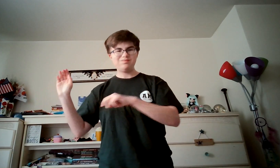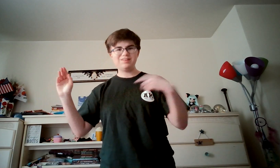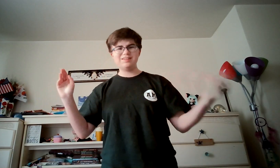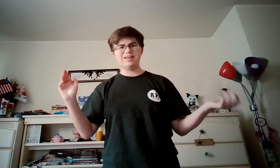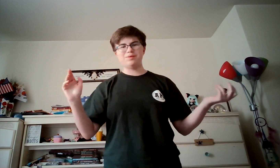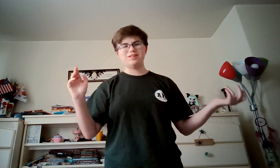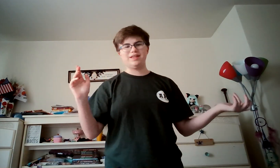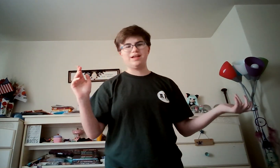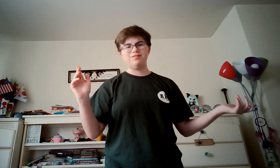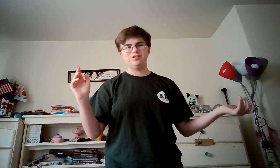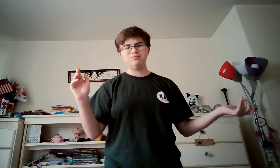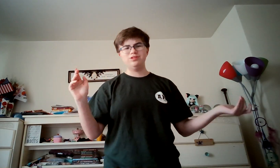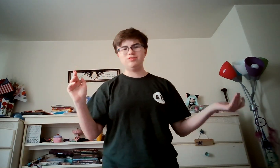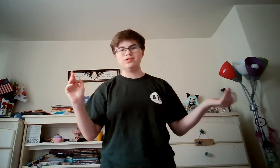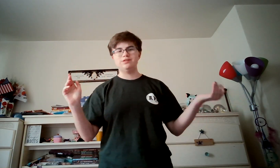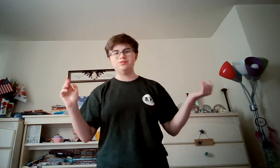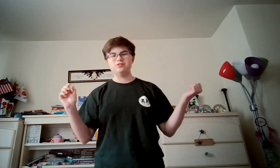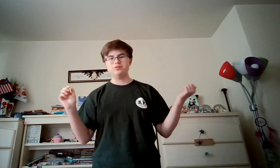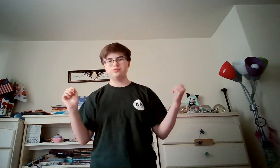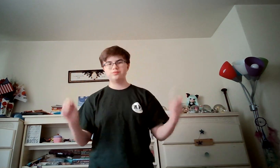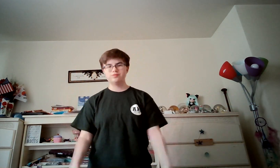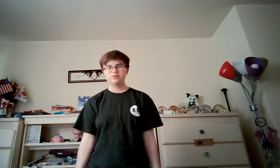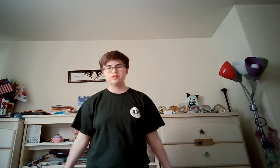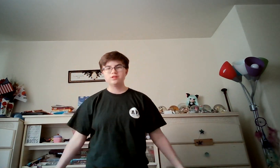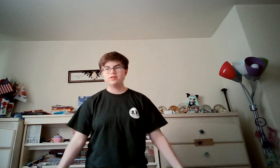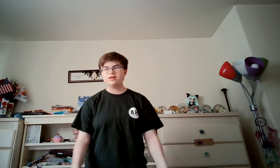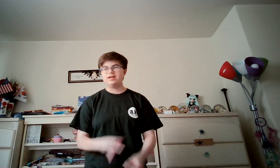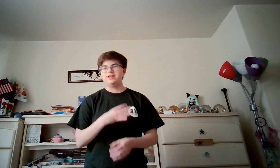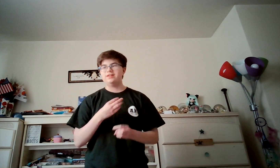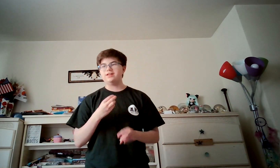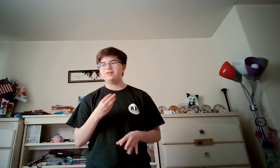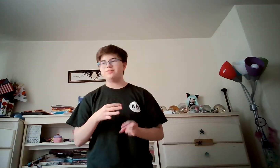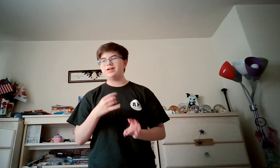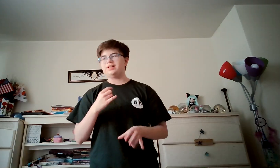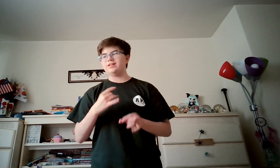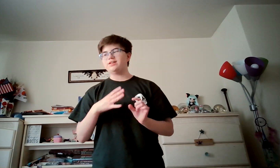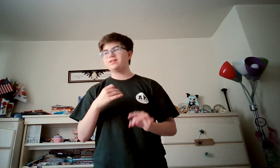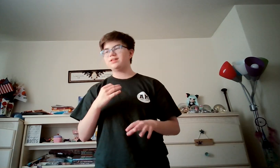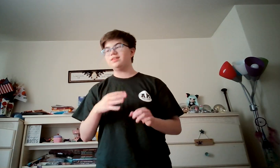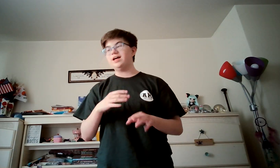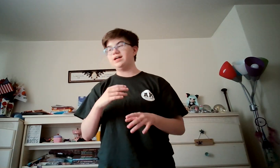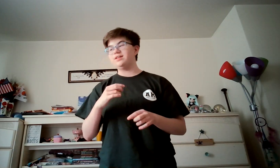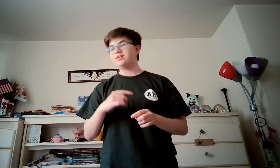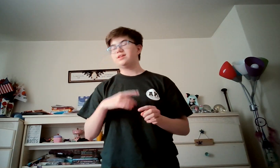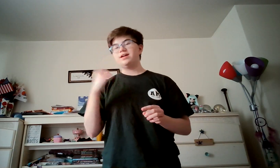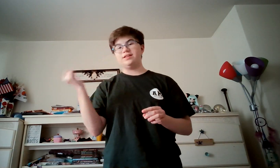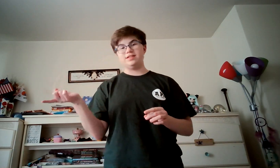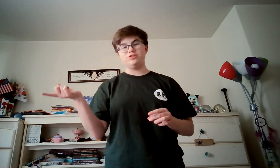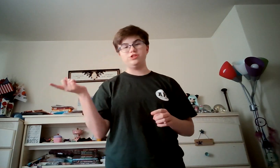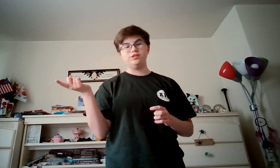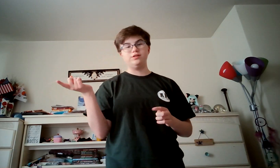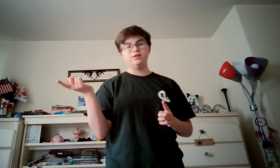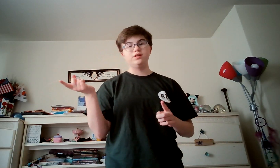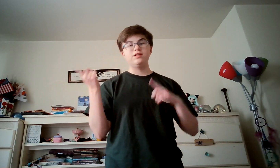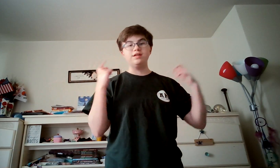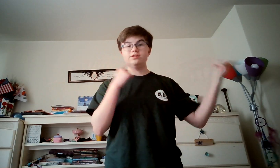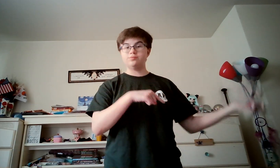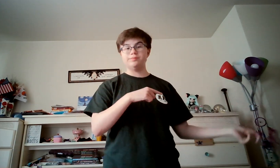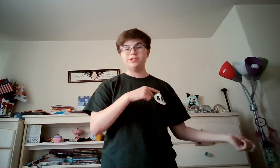And they apparently have a YouTube channel, so I ended up finding that I sent to one of my